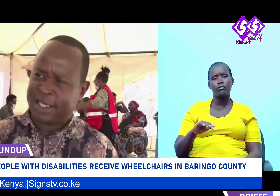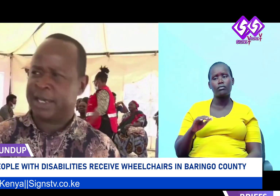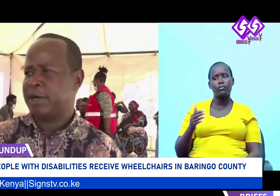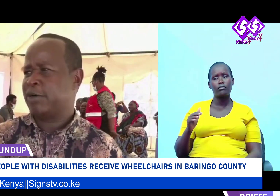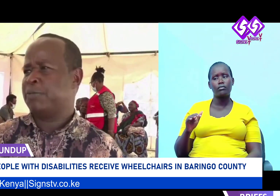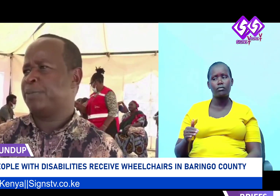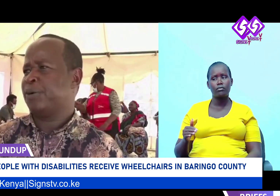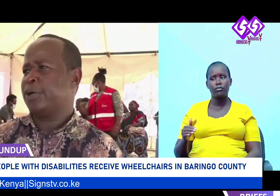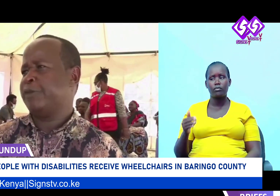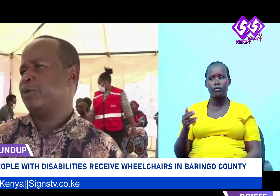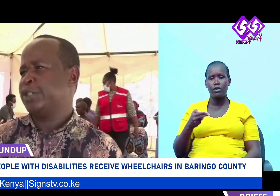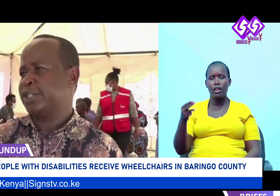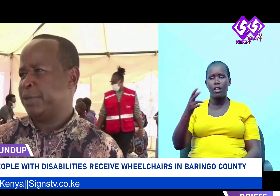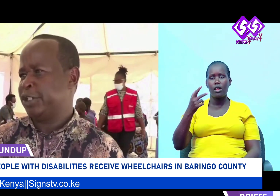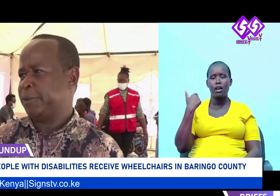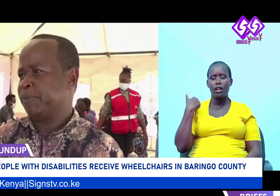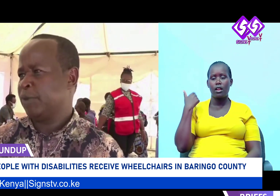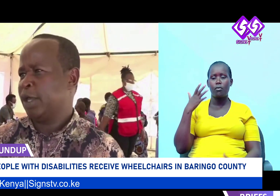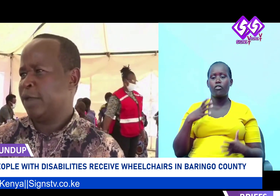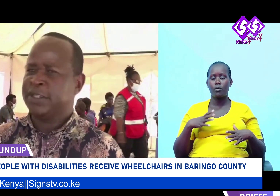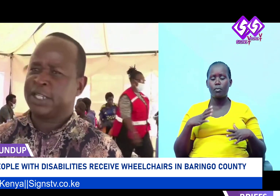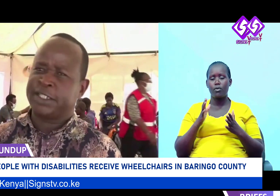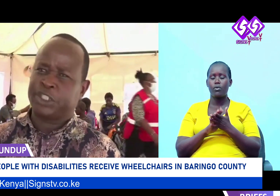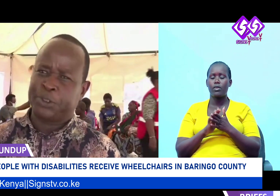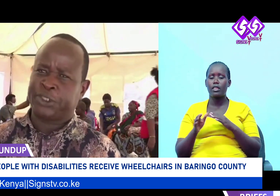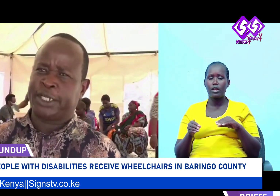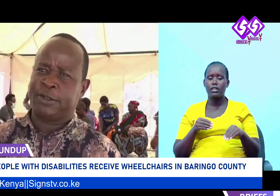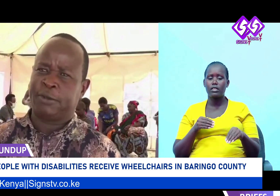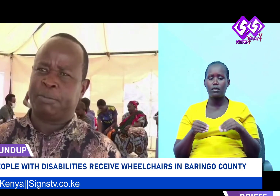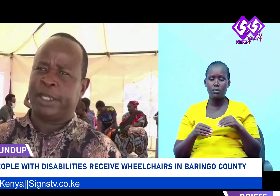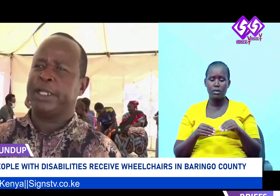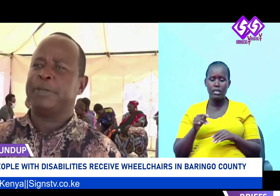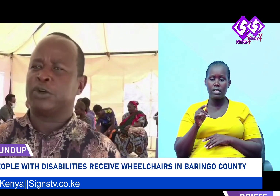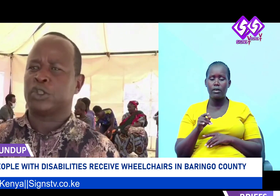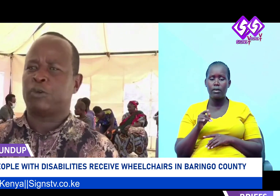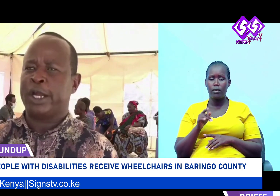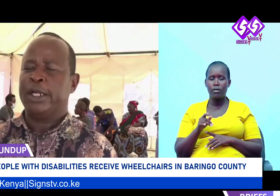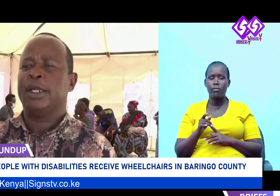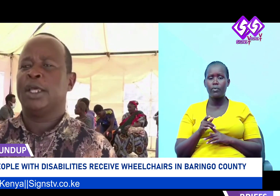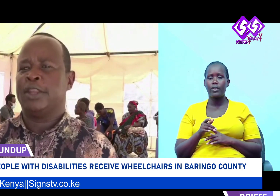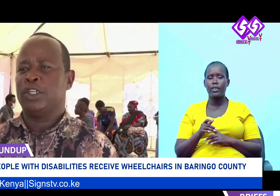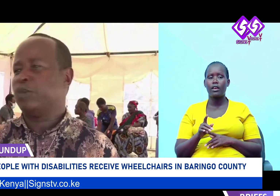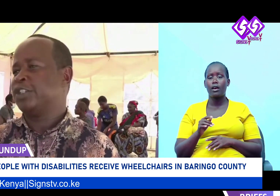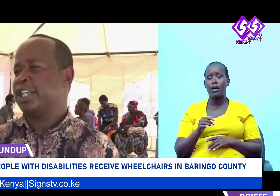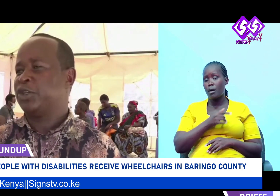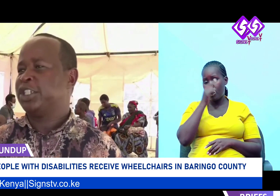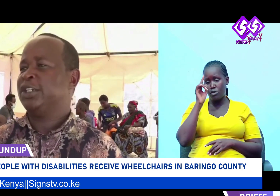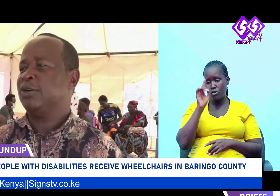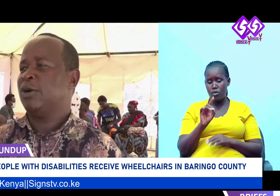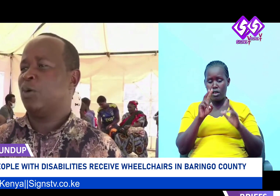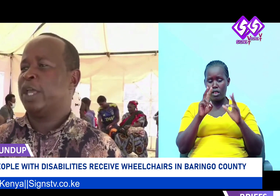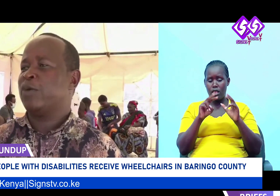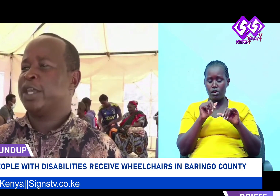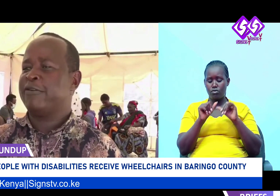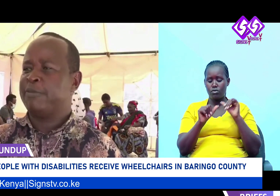Number of people living with disability. These are attributed mainly because of, one, the issue of insecurity, where we have many